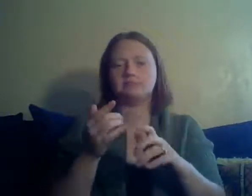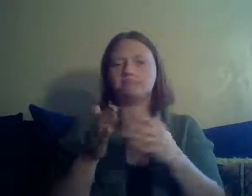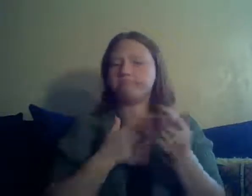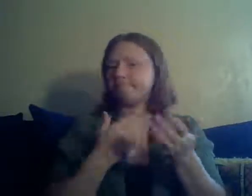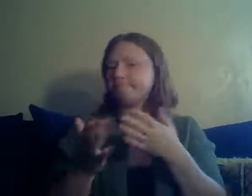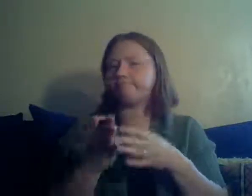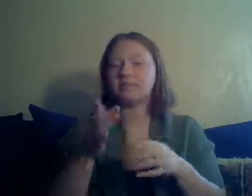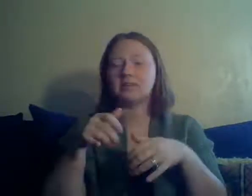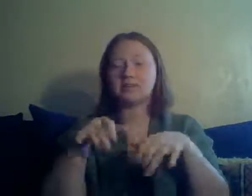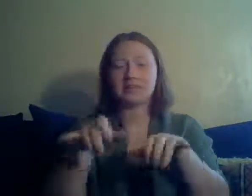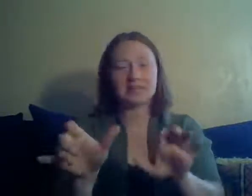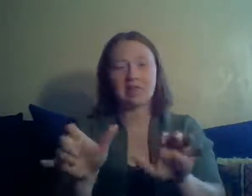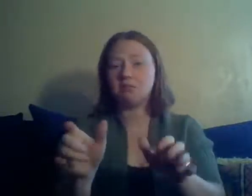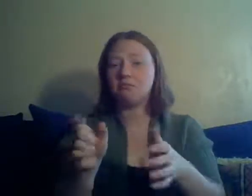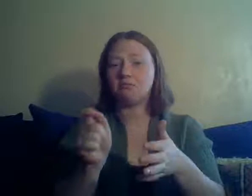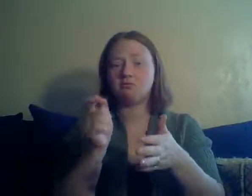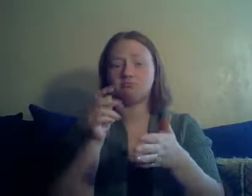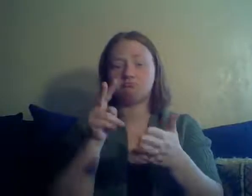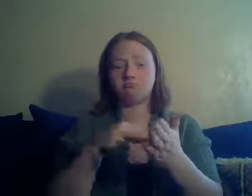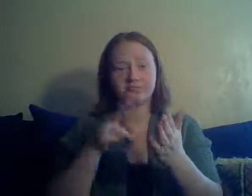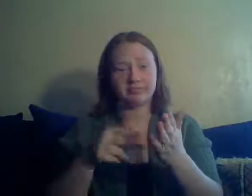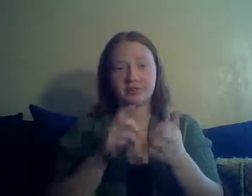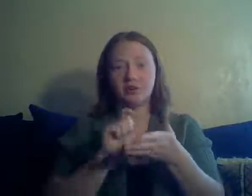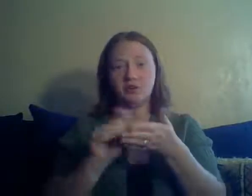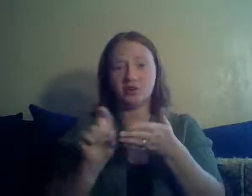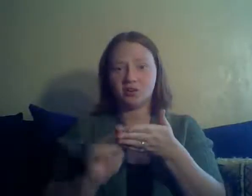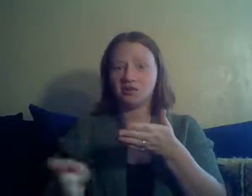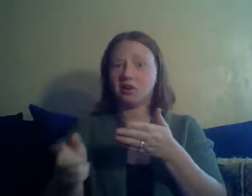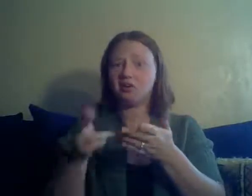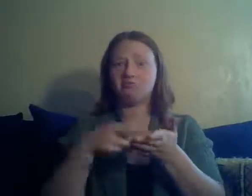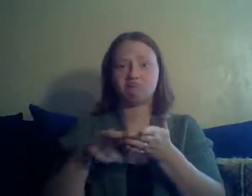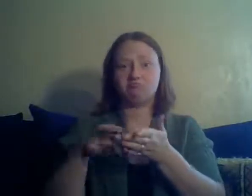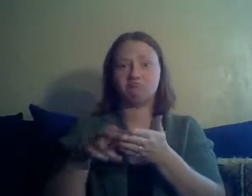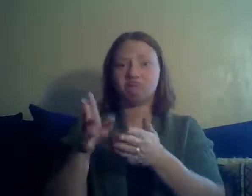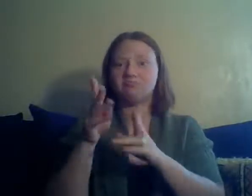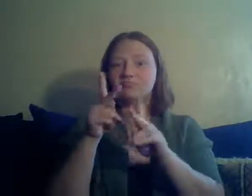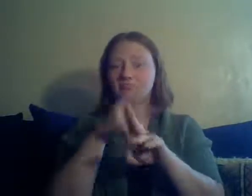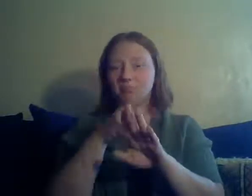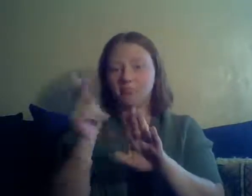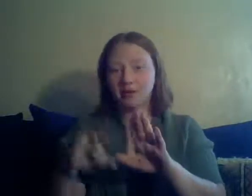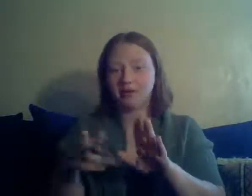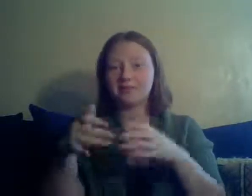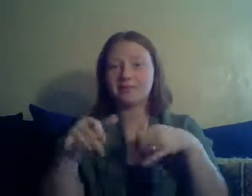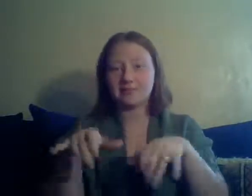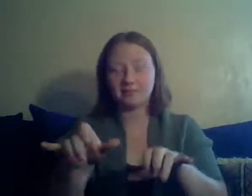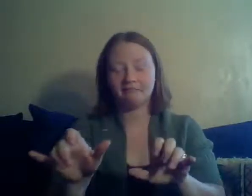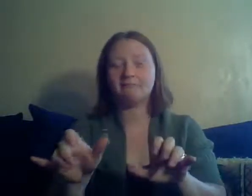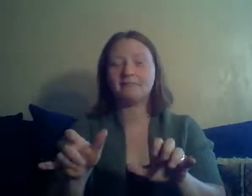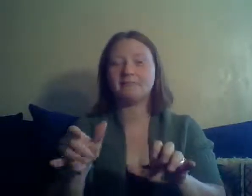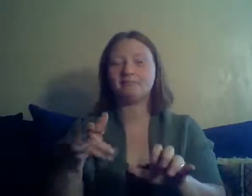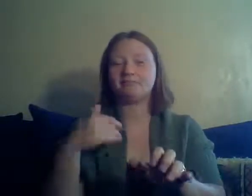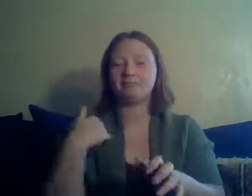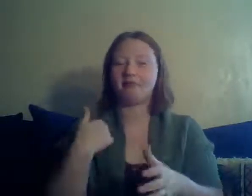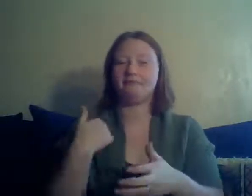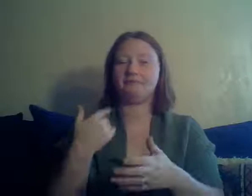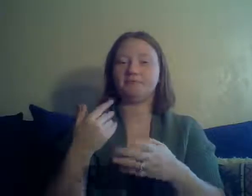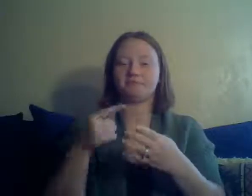my students. So what I do with this class is I have 4 content areas that I determine